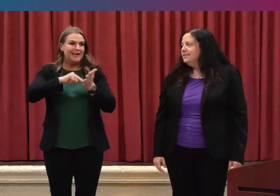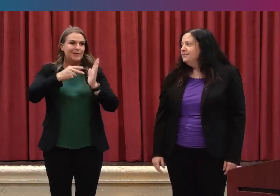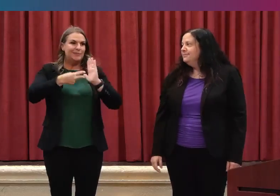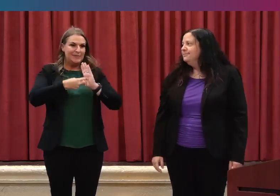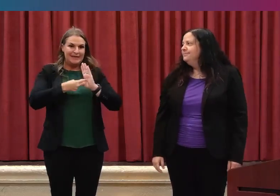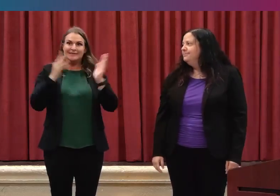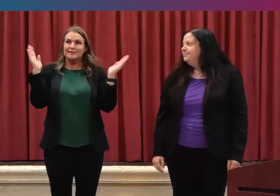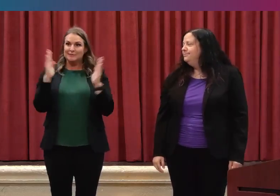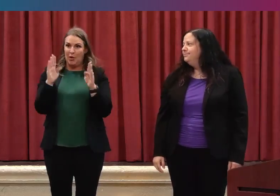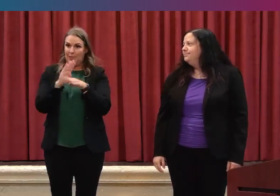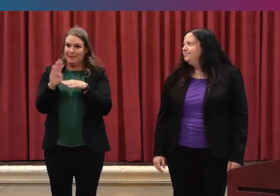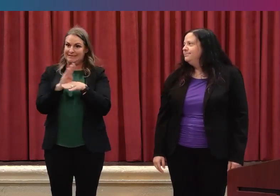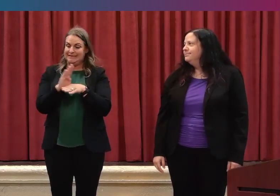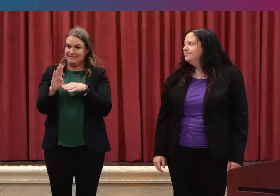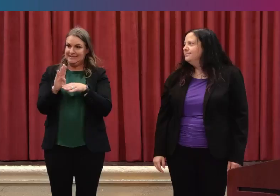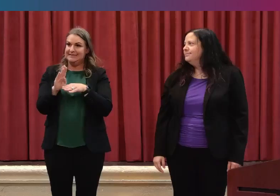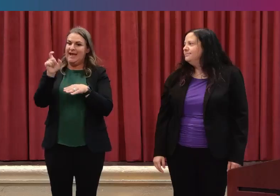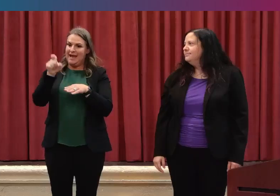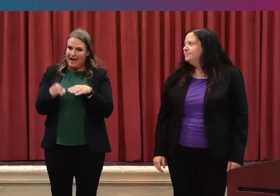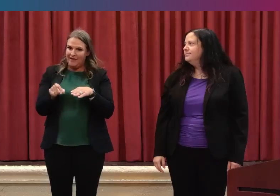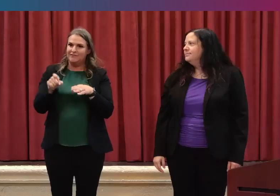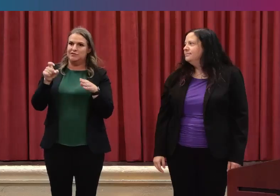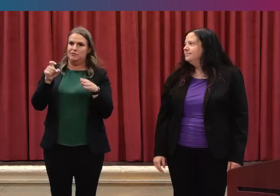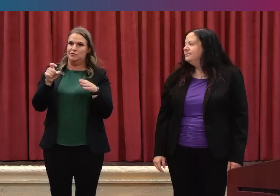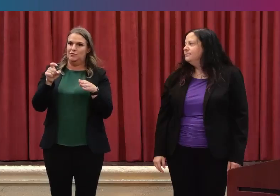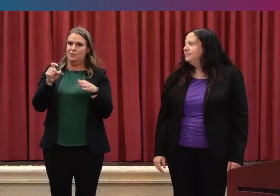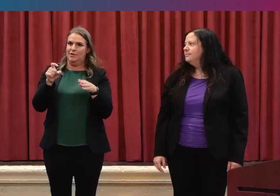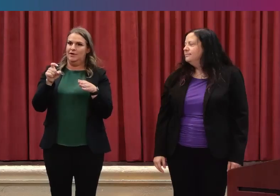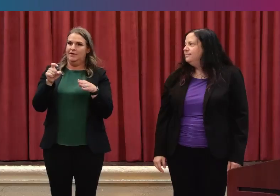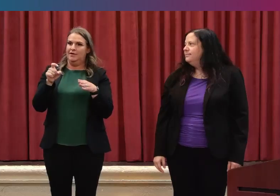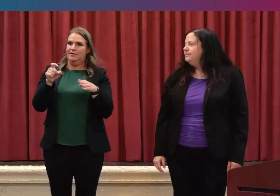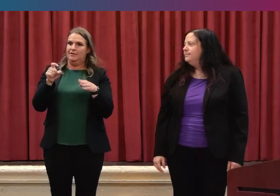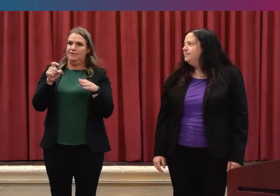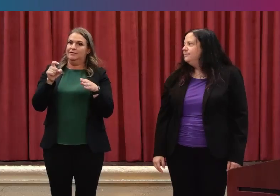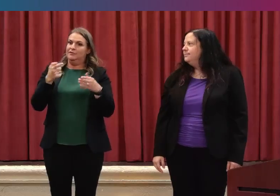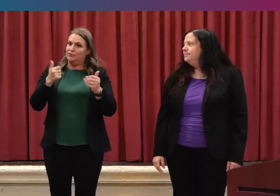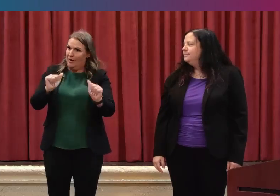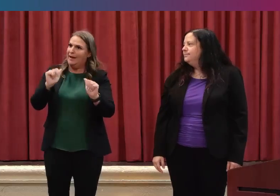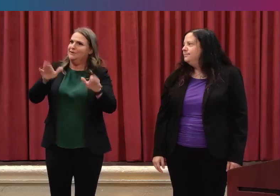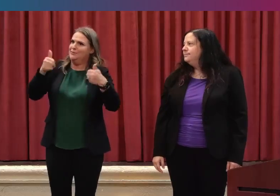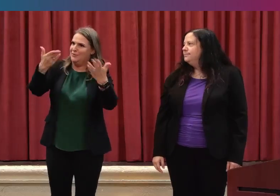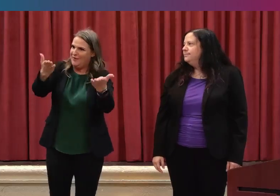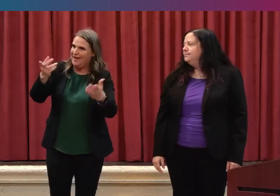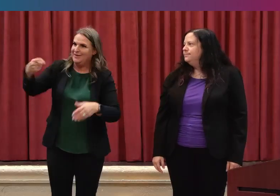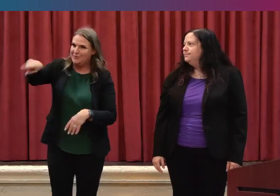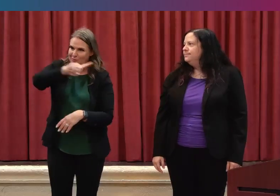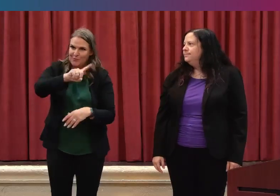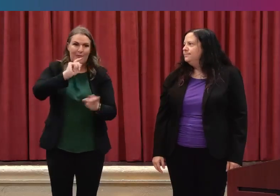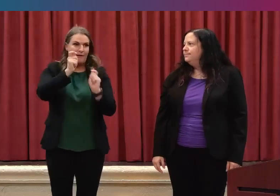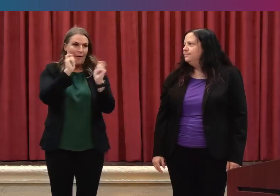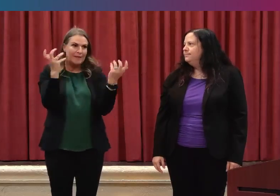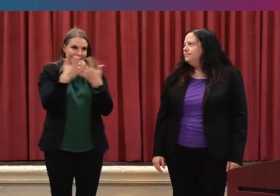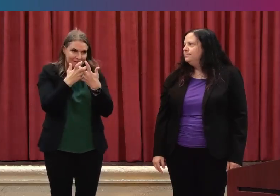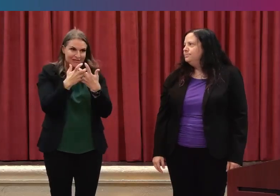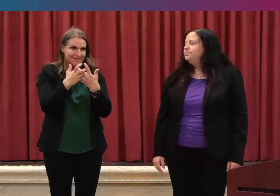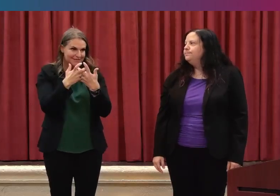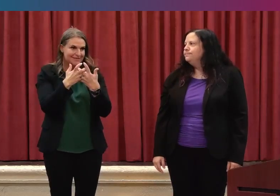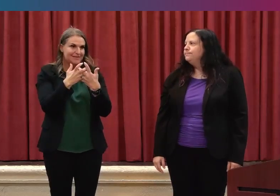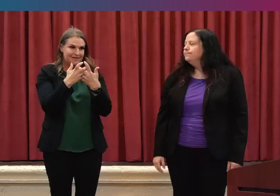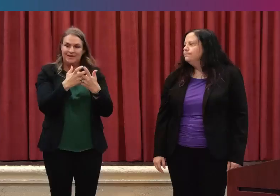not have this as a right. So that means small businesses here in California can